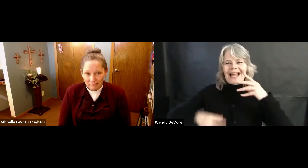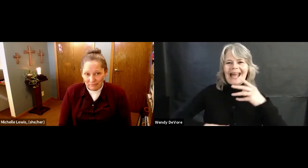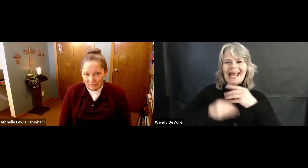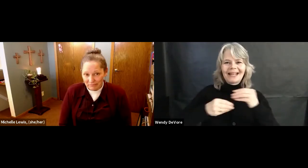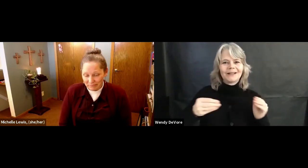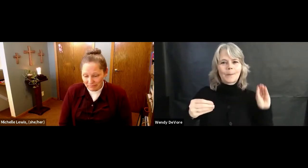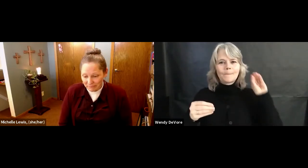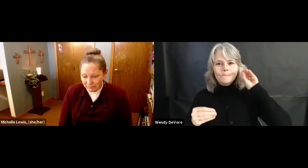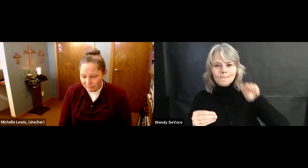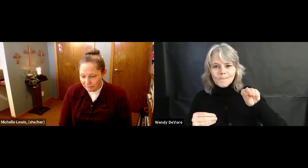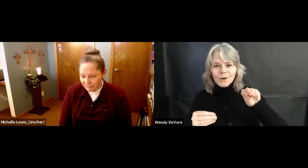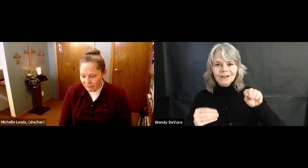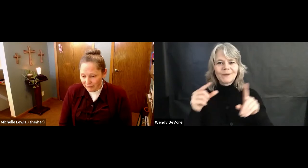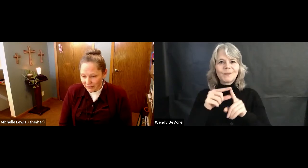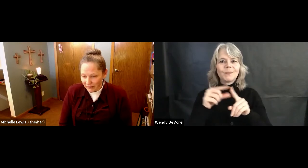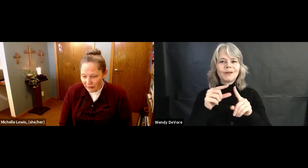it.